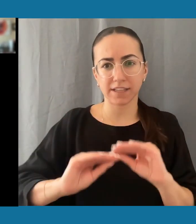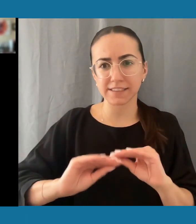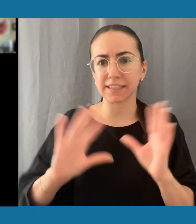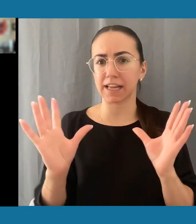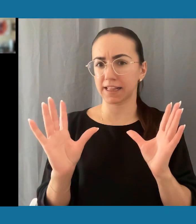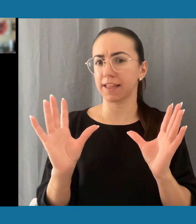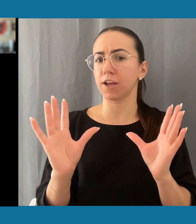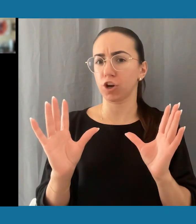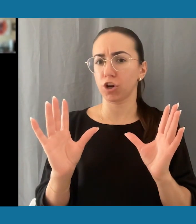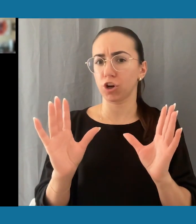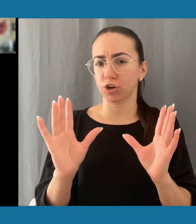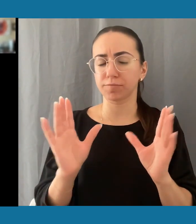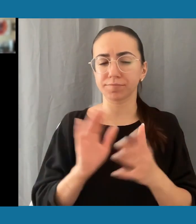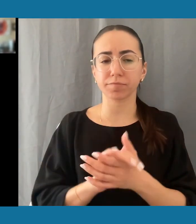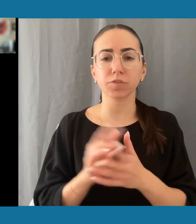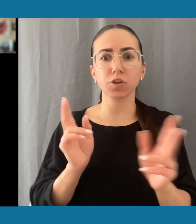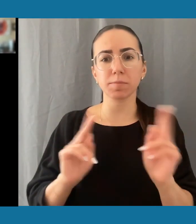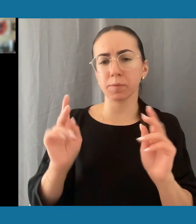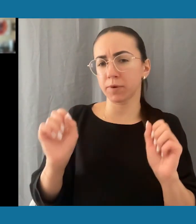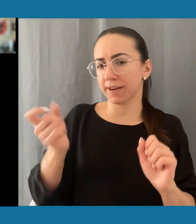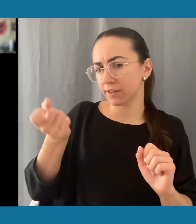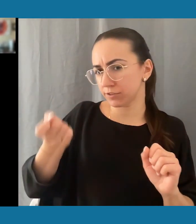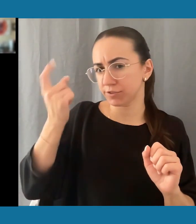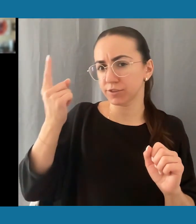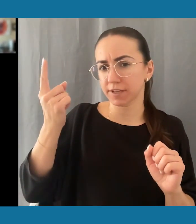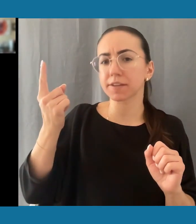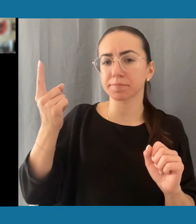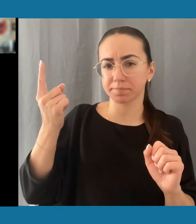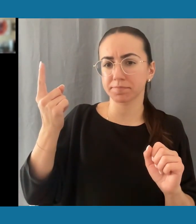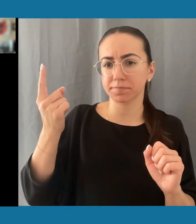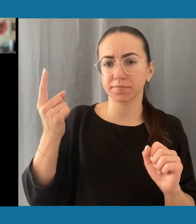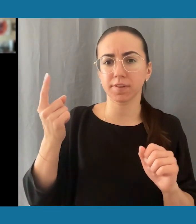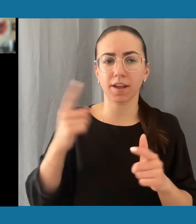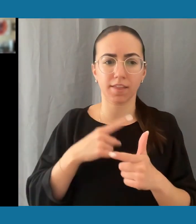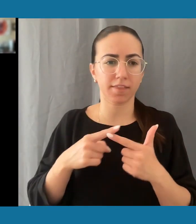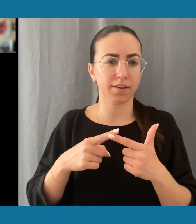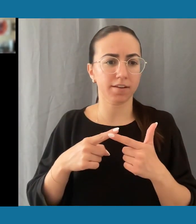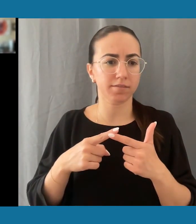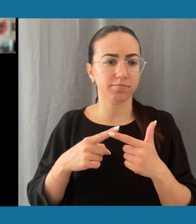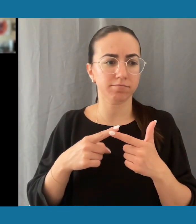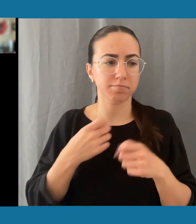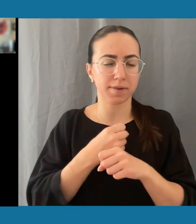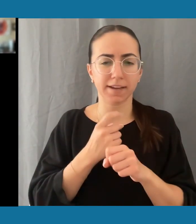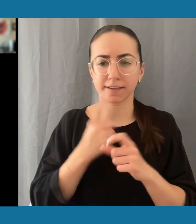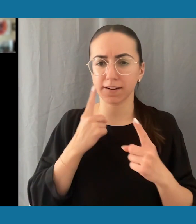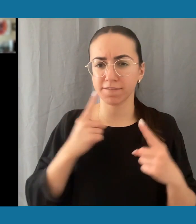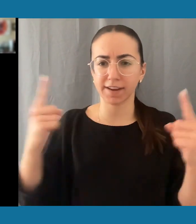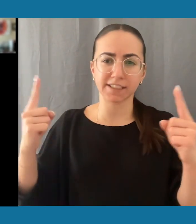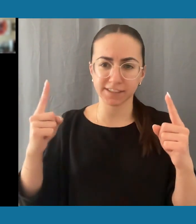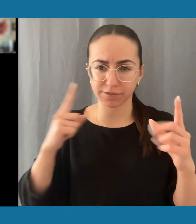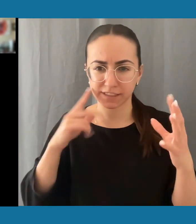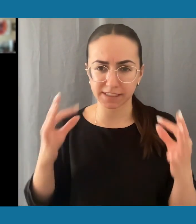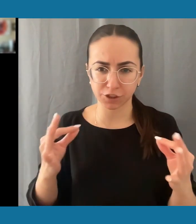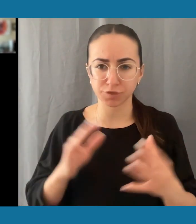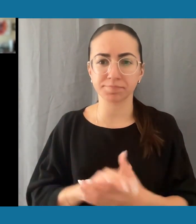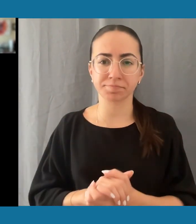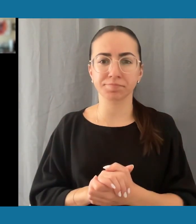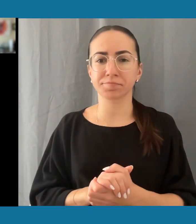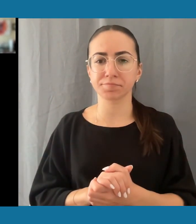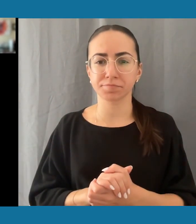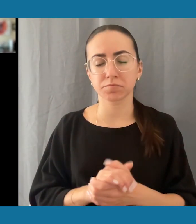people can understand and make appropriate, effective decisions in their own best interest. So that's kind of how this is